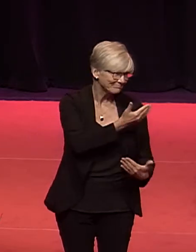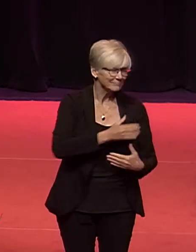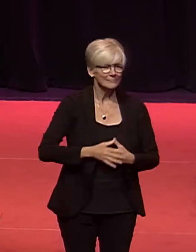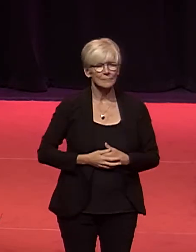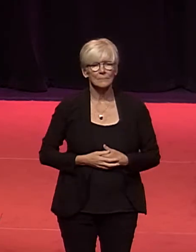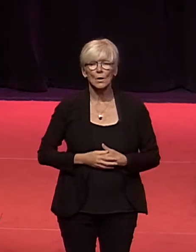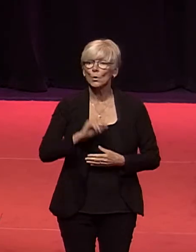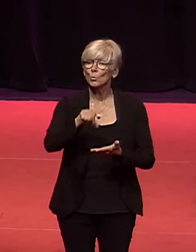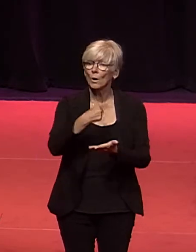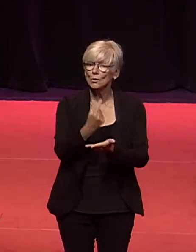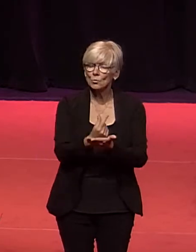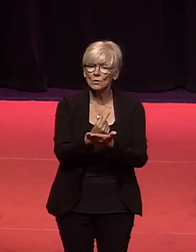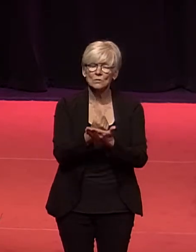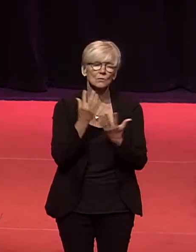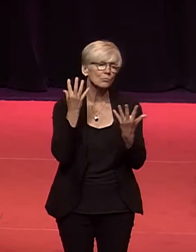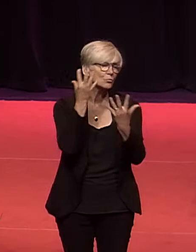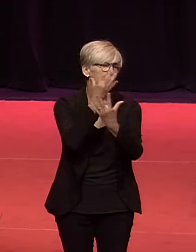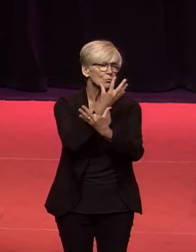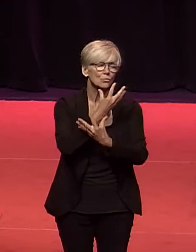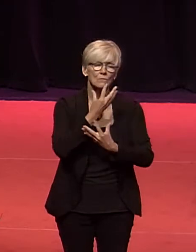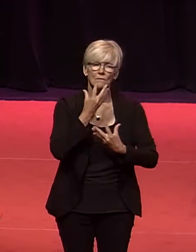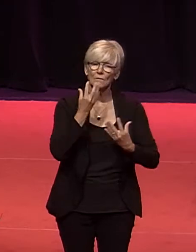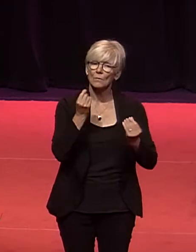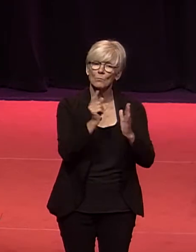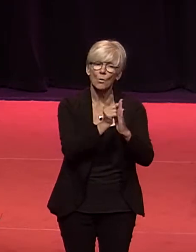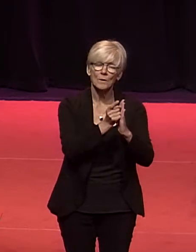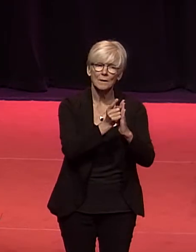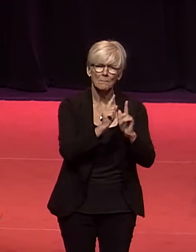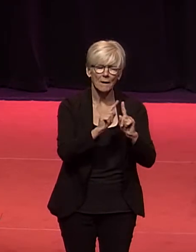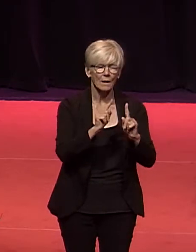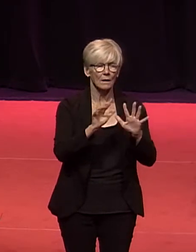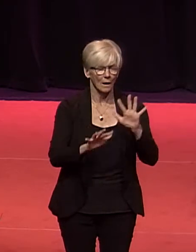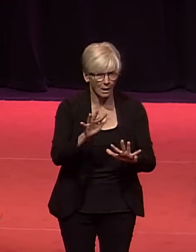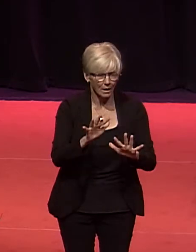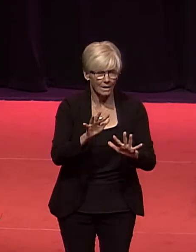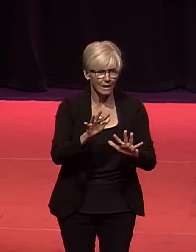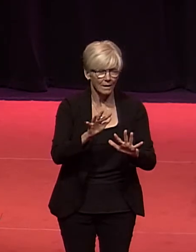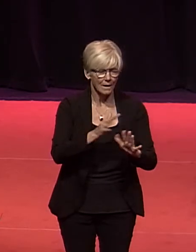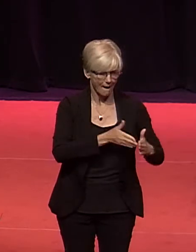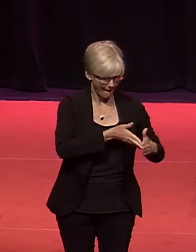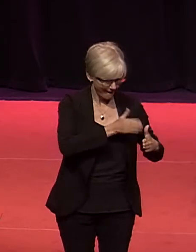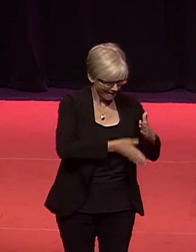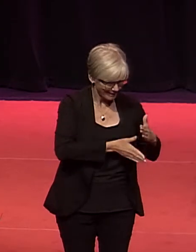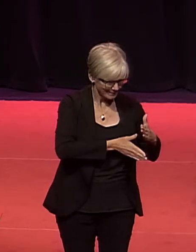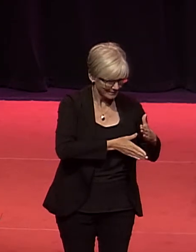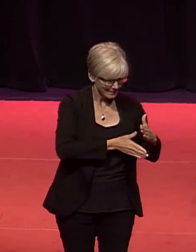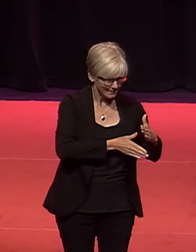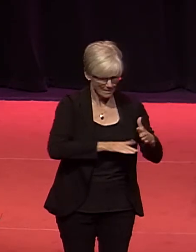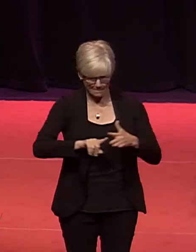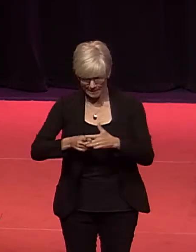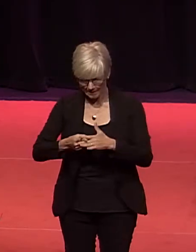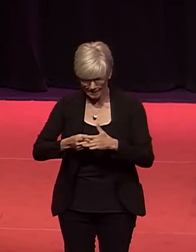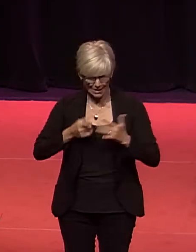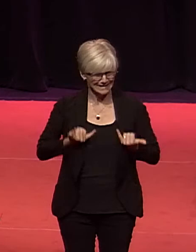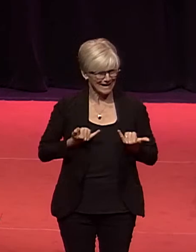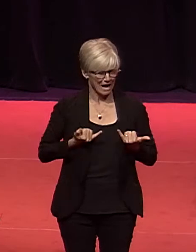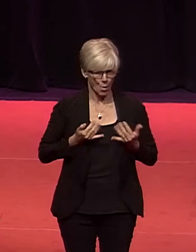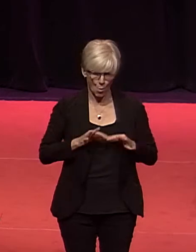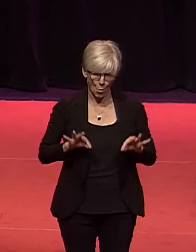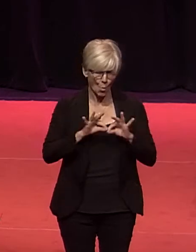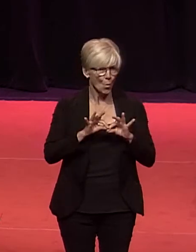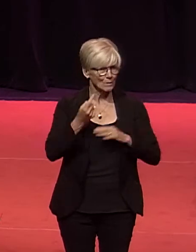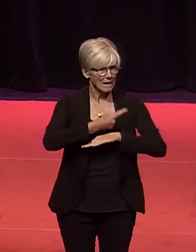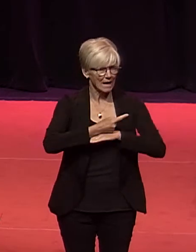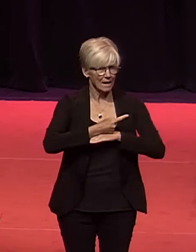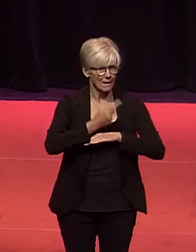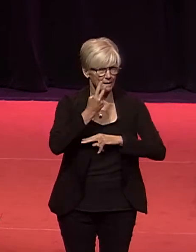Graduation is both a beautiful and a strange moment. It's an ending and a beginning. It's a day of nostalgia